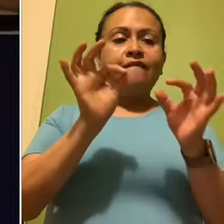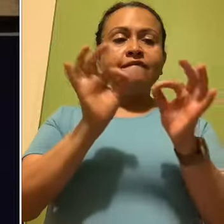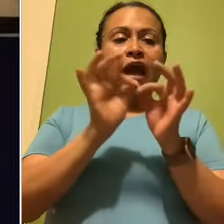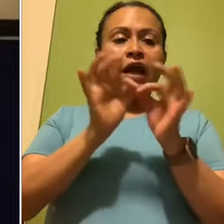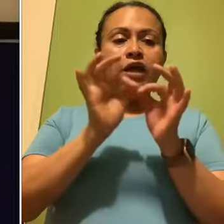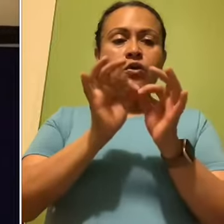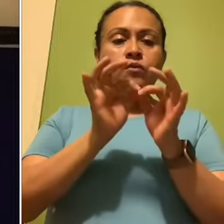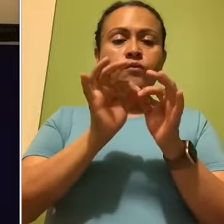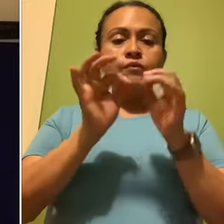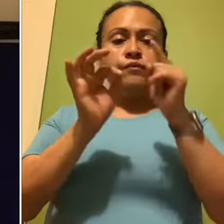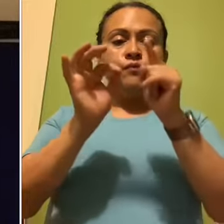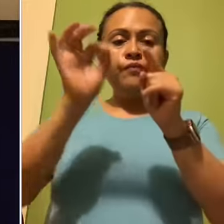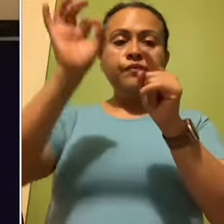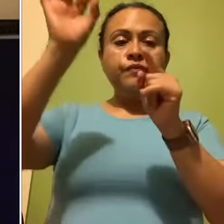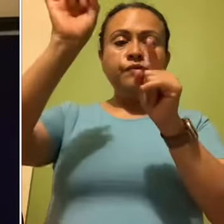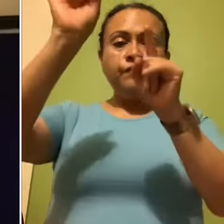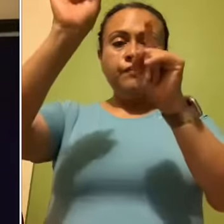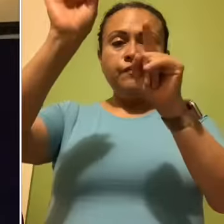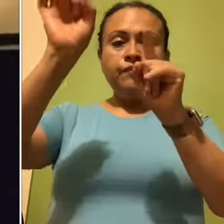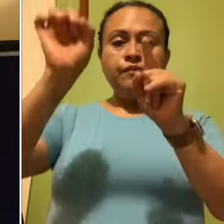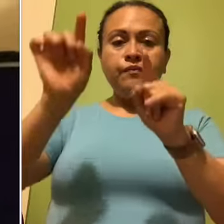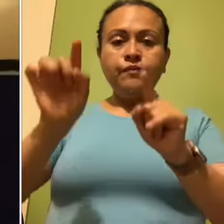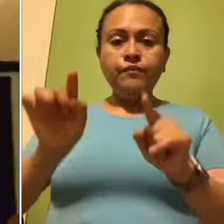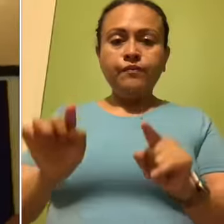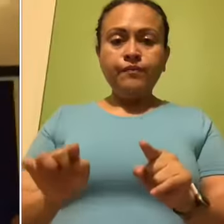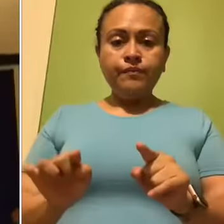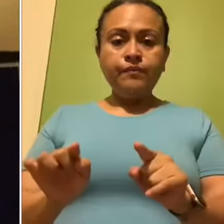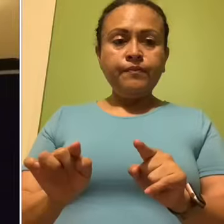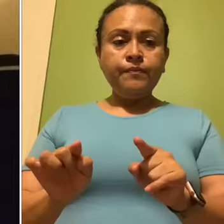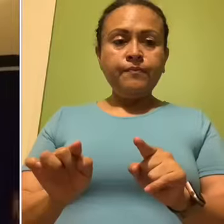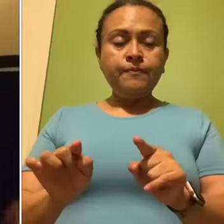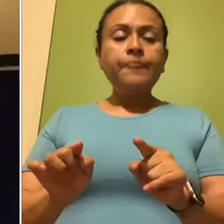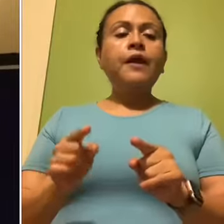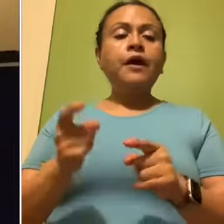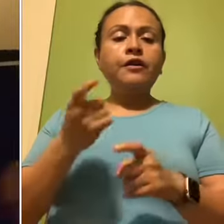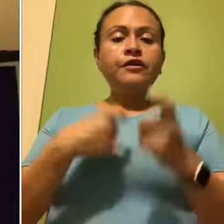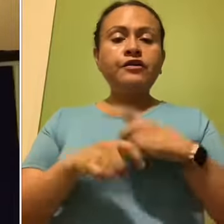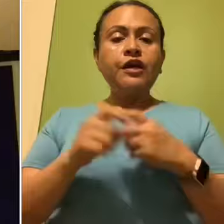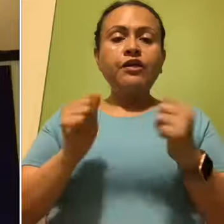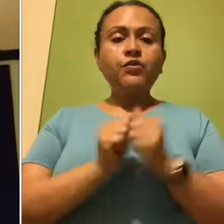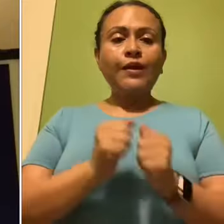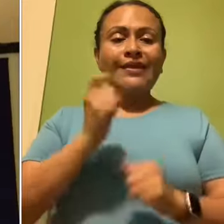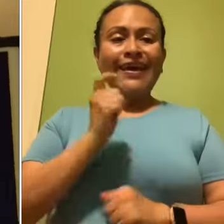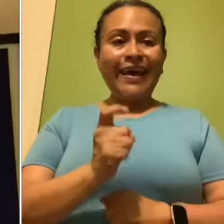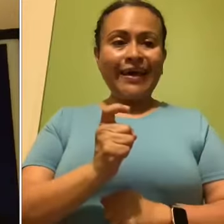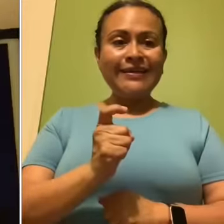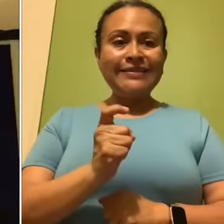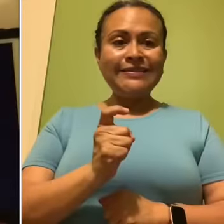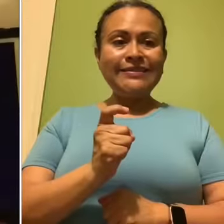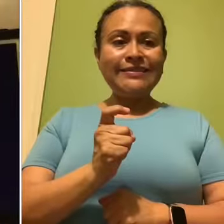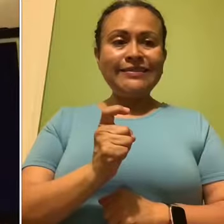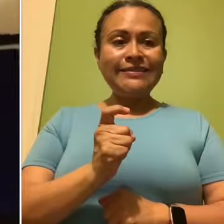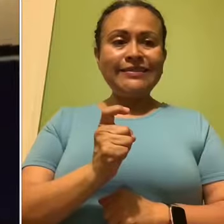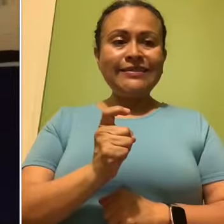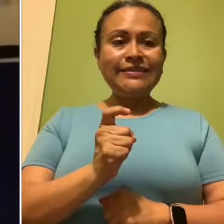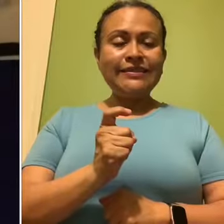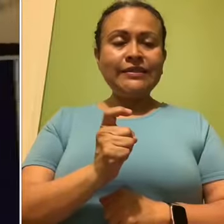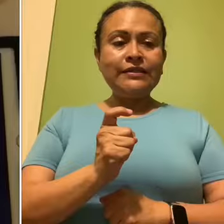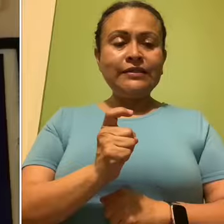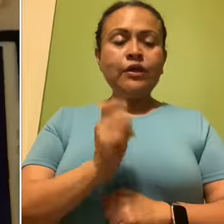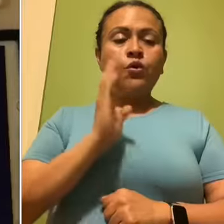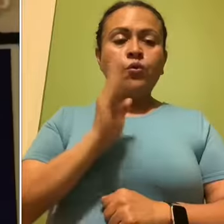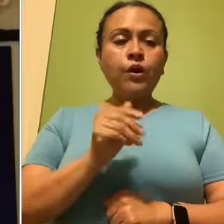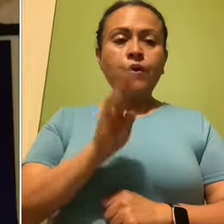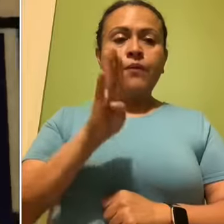value is right over here. This point's x value is right over here. So our change in x